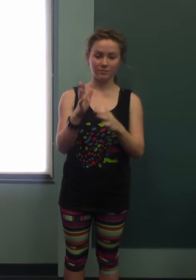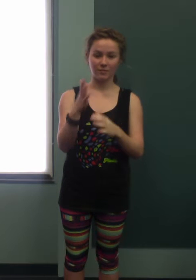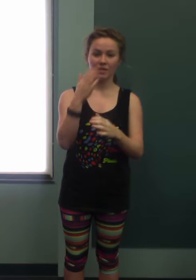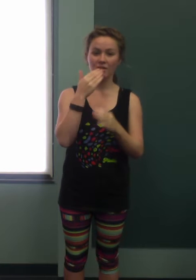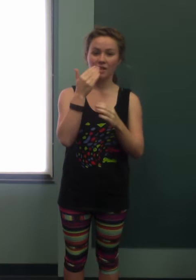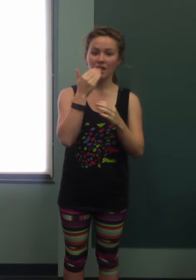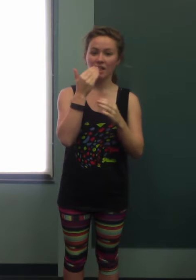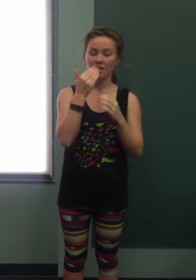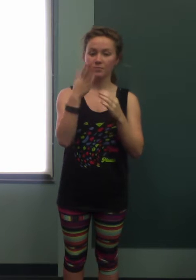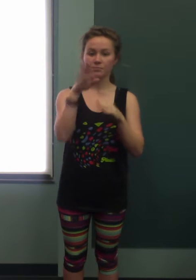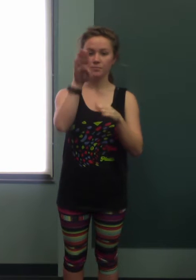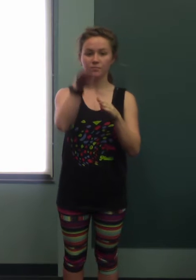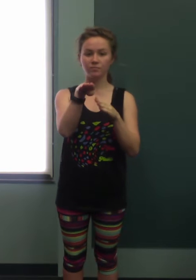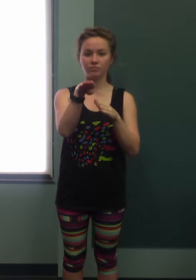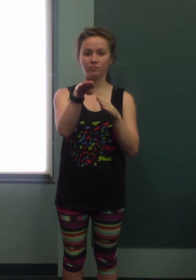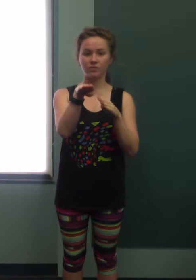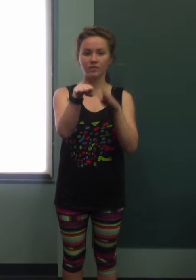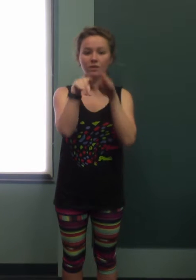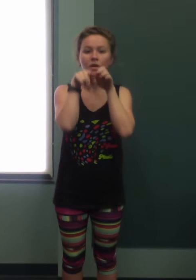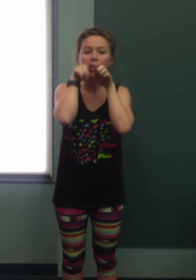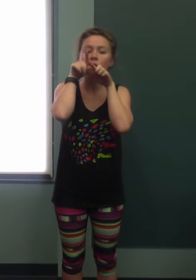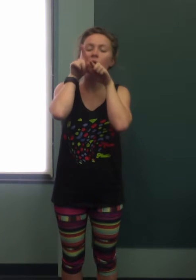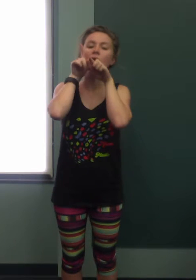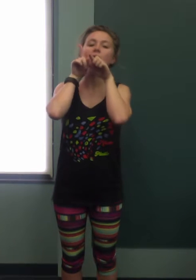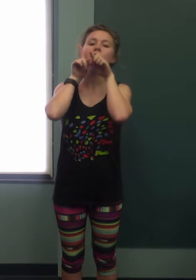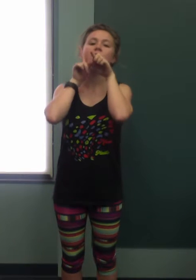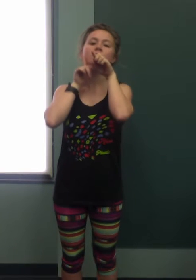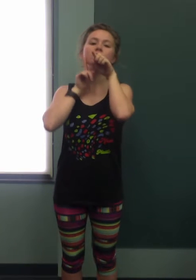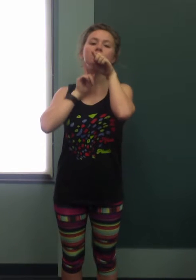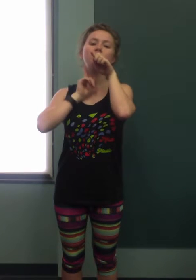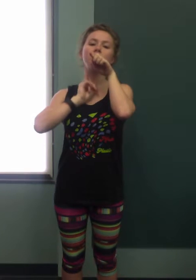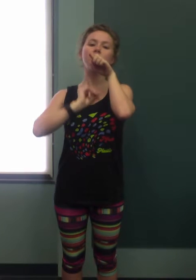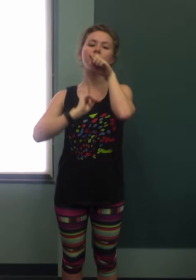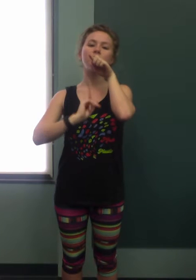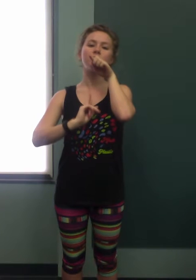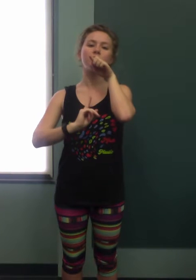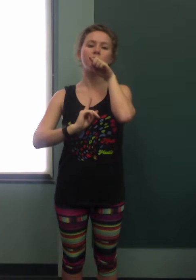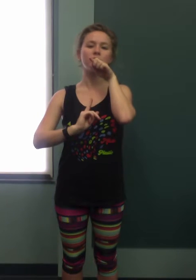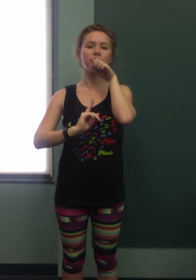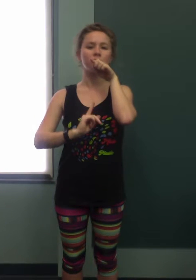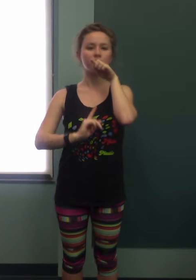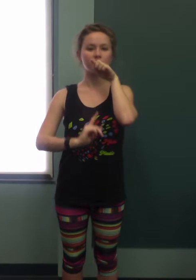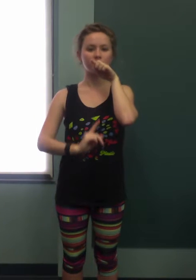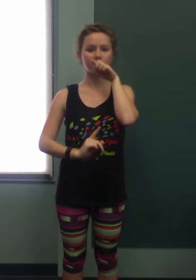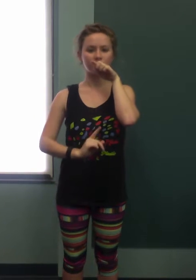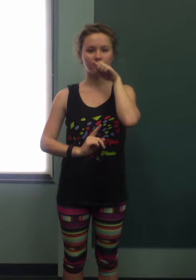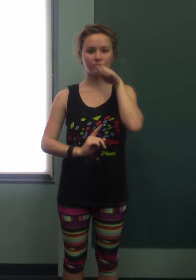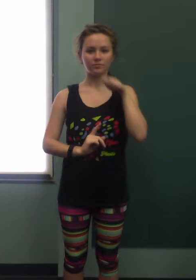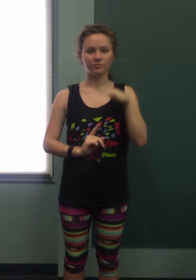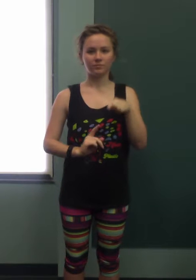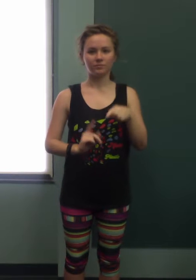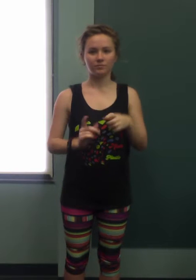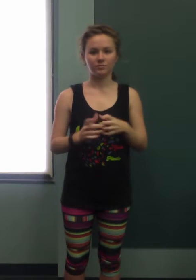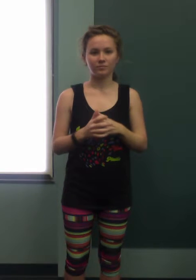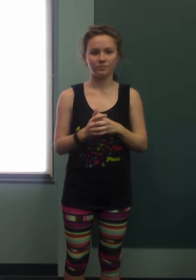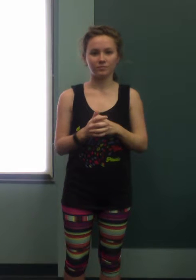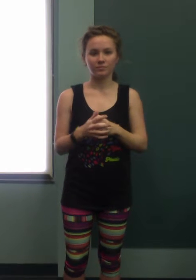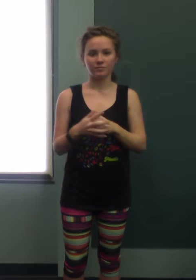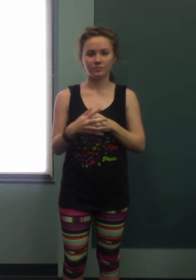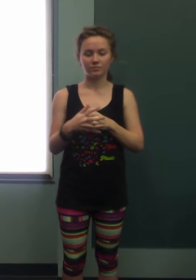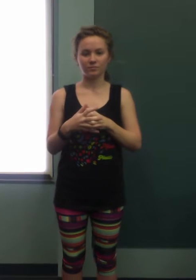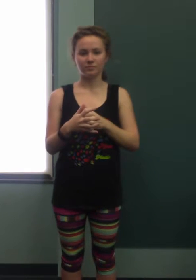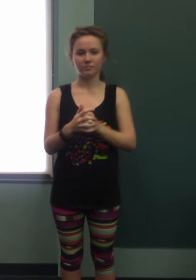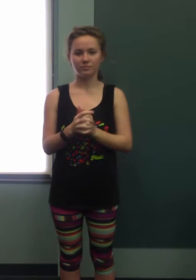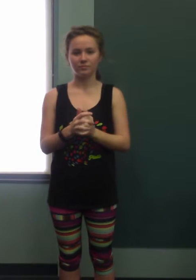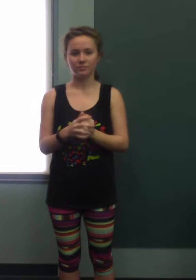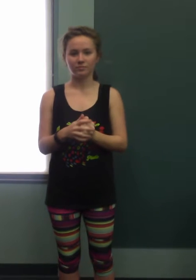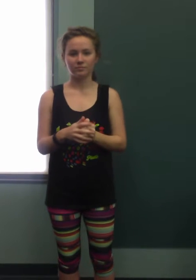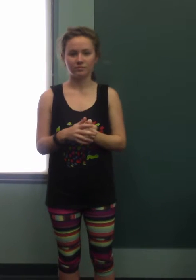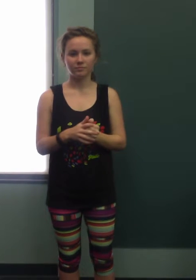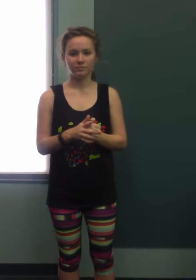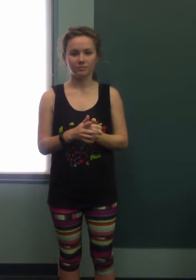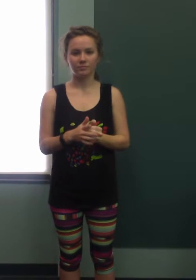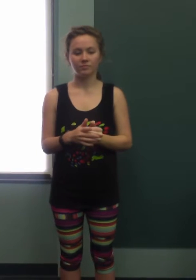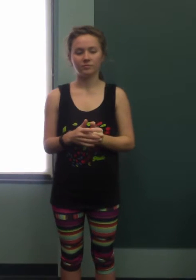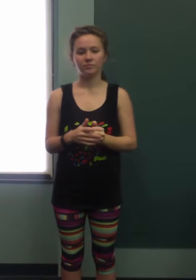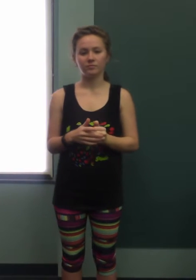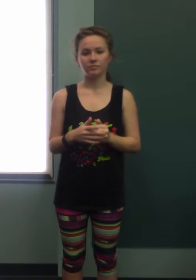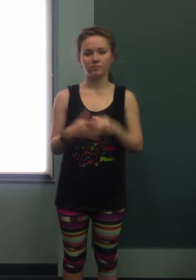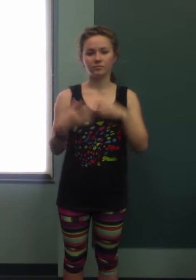but eventually we're going to form a bolus, and that bolus is going to move down our esophagus. Now, right here we have an epiglottis